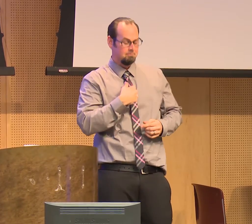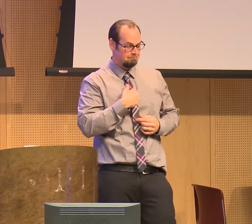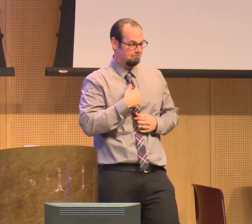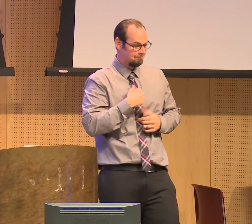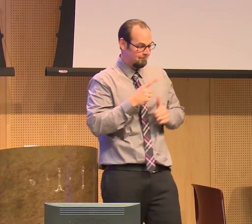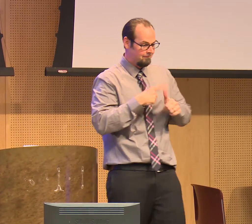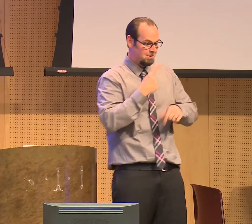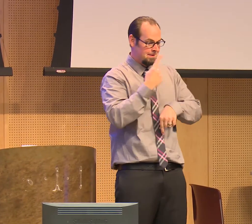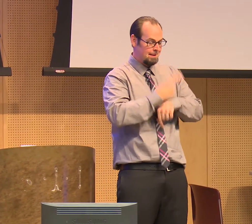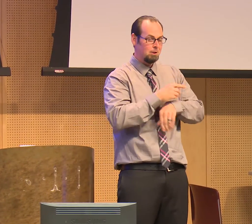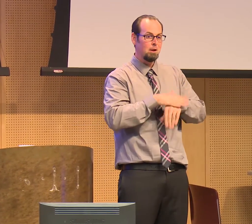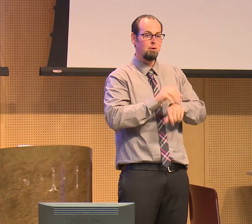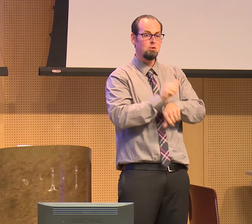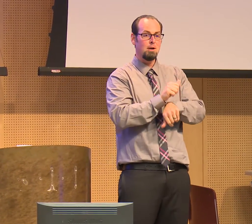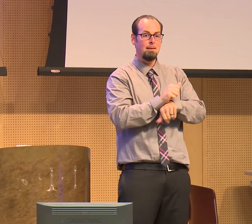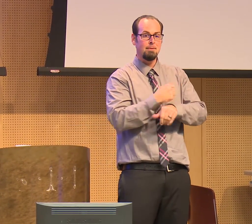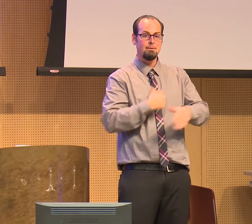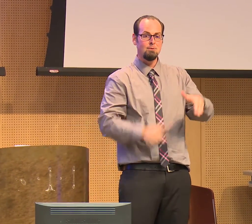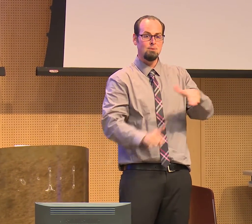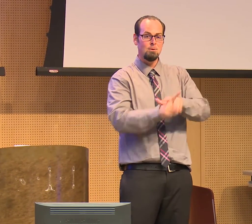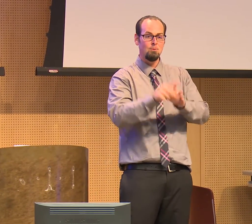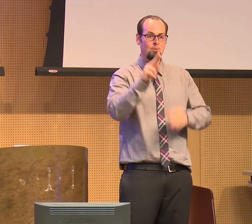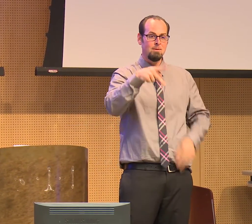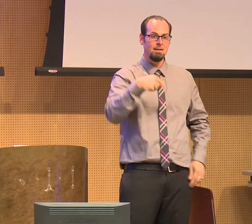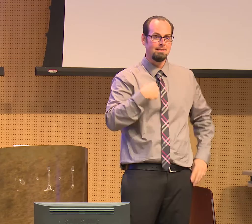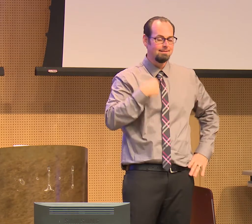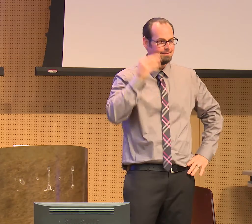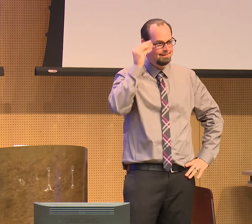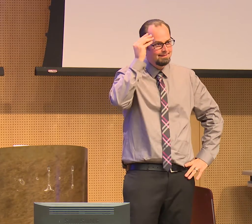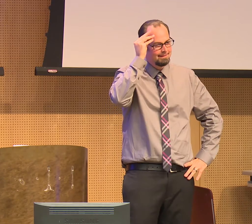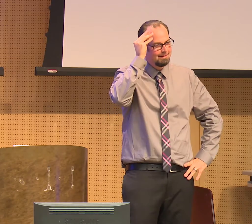in for my interview, I showed up at the job.